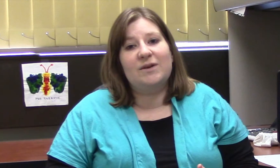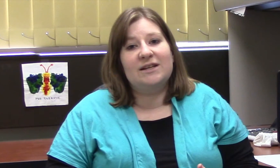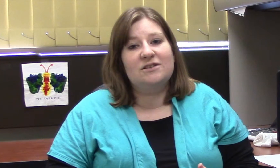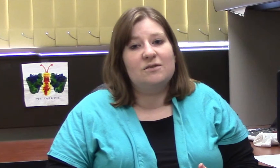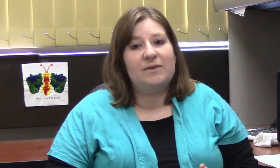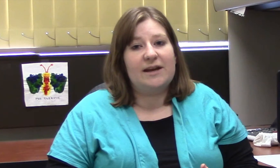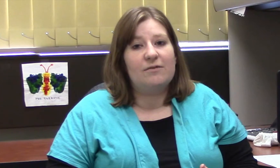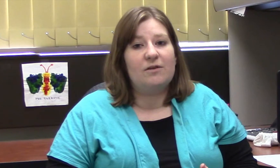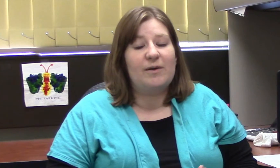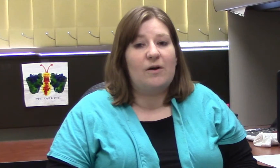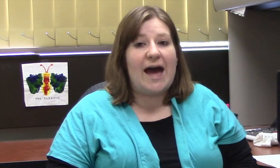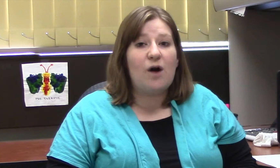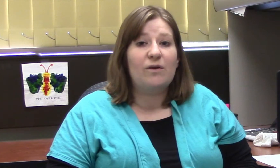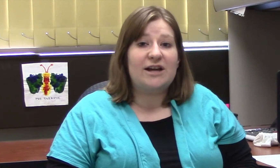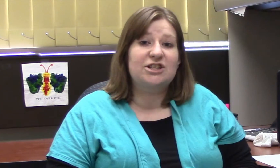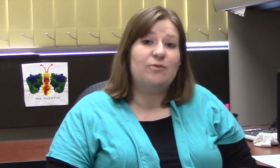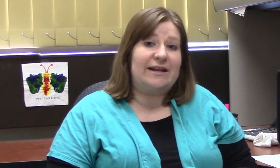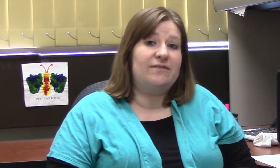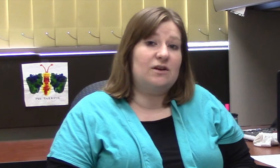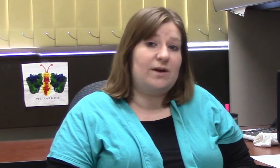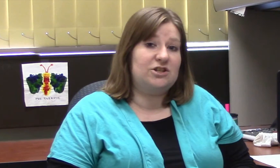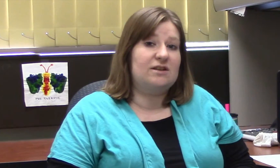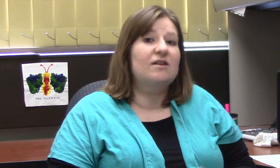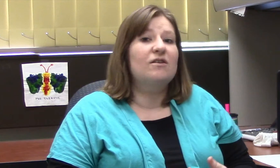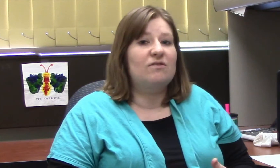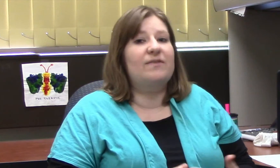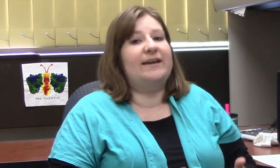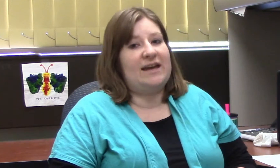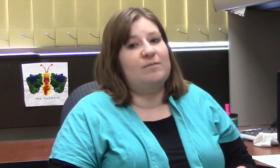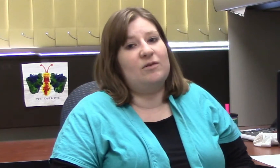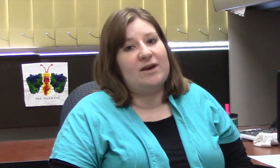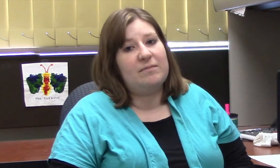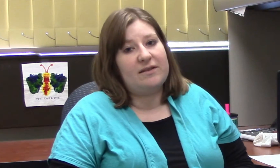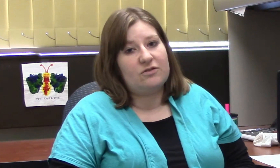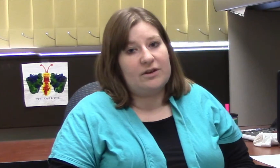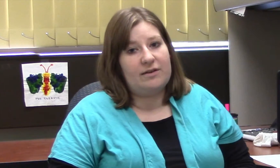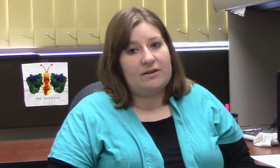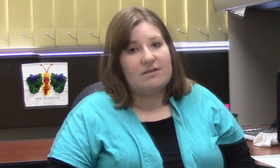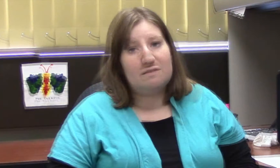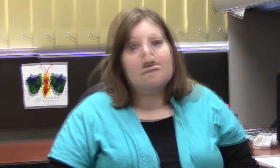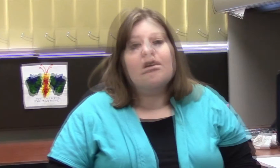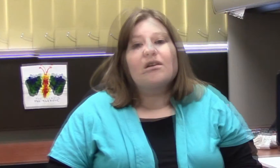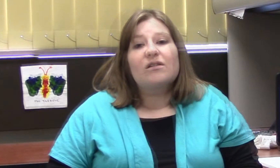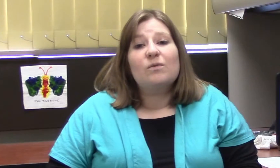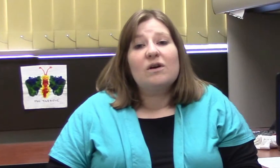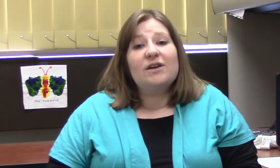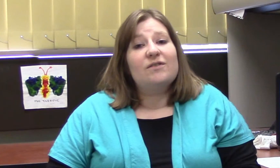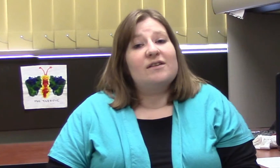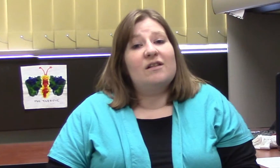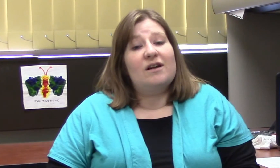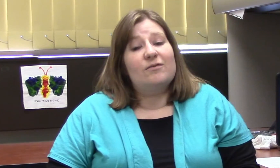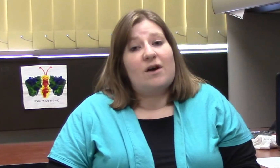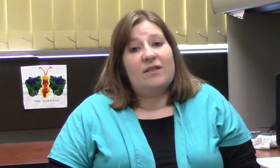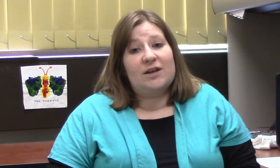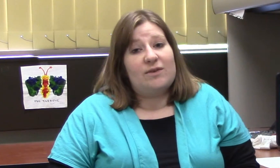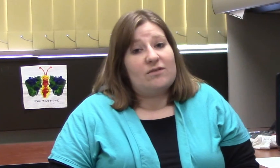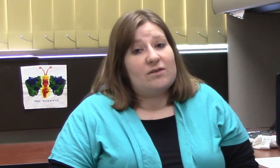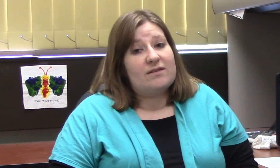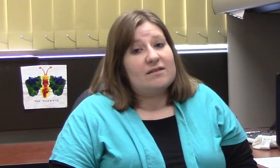need to be careful about how we're actually writing the equation so that they can be read by the screen readers. So we're all using a lot of online resources